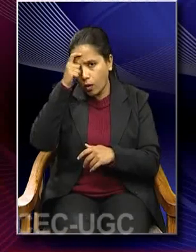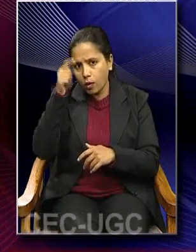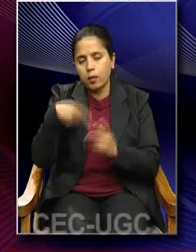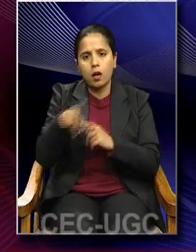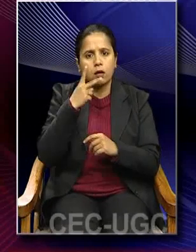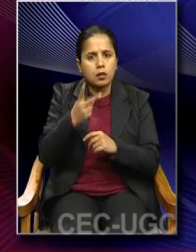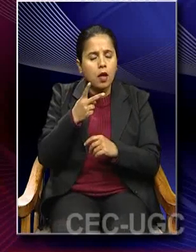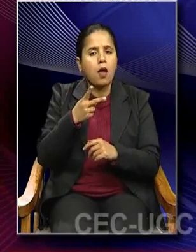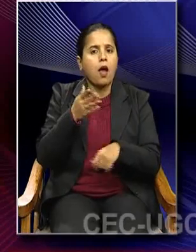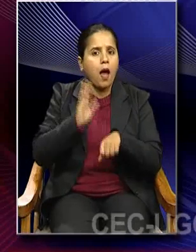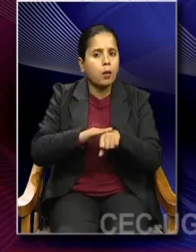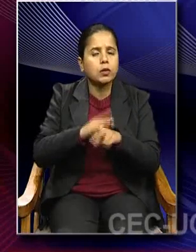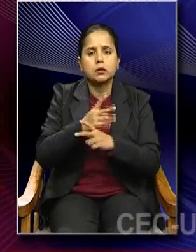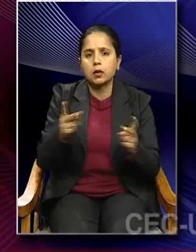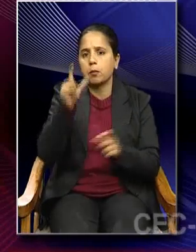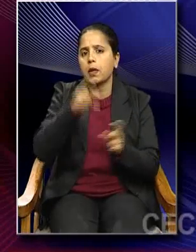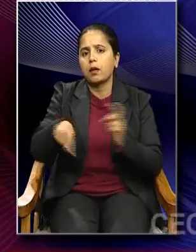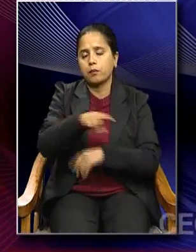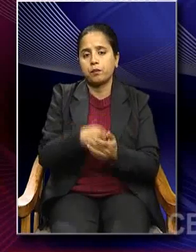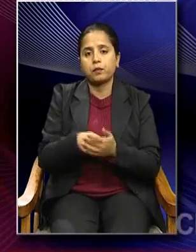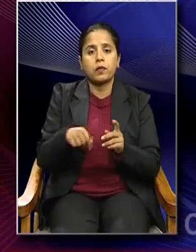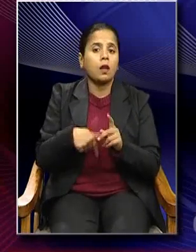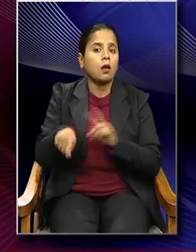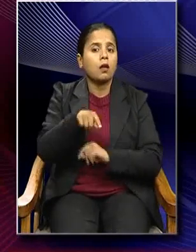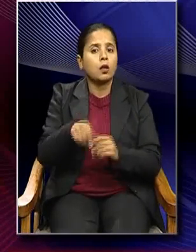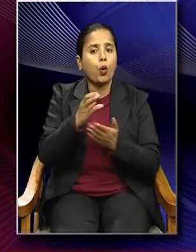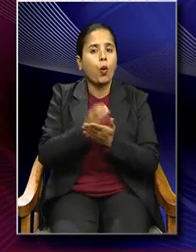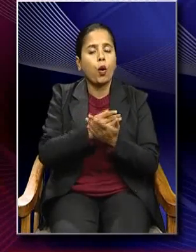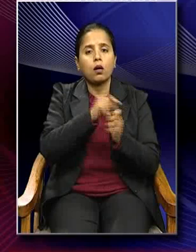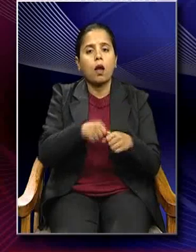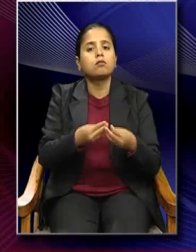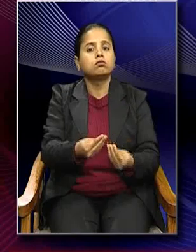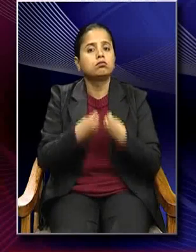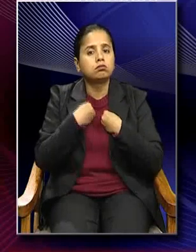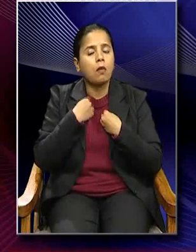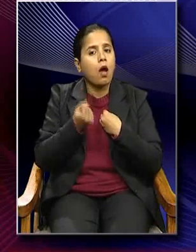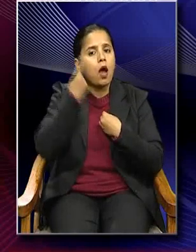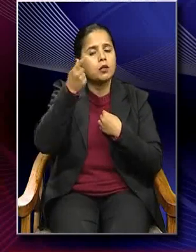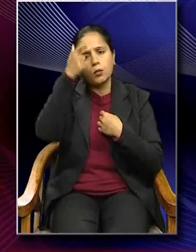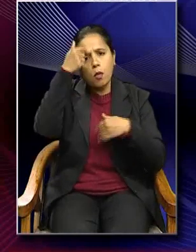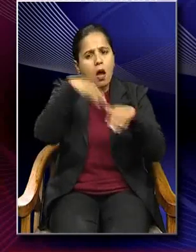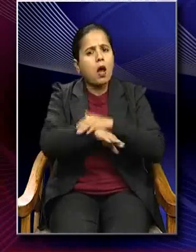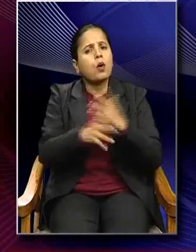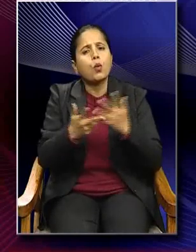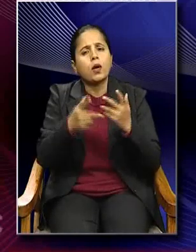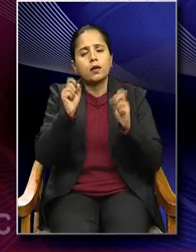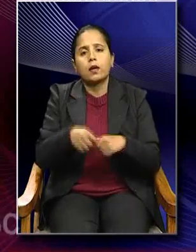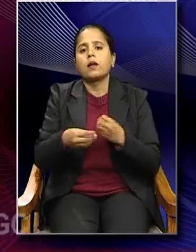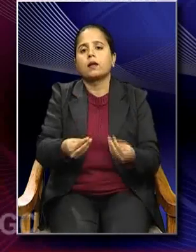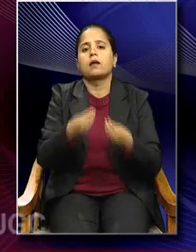faced by individuals. The discipline enables us to understand the problem and